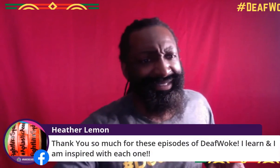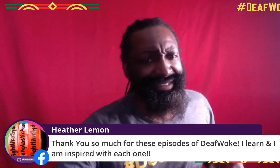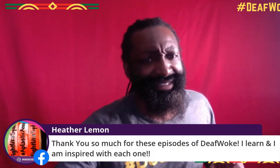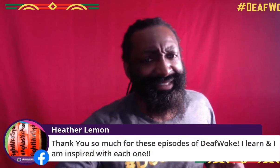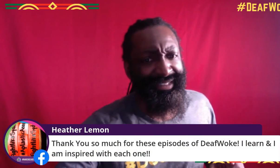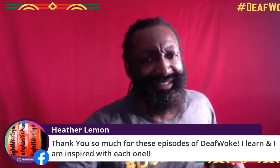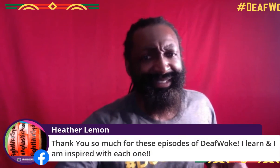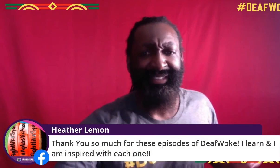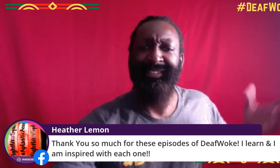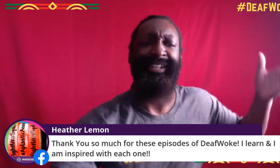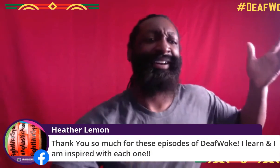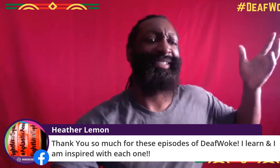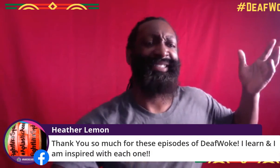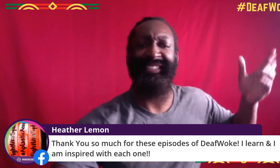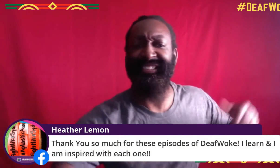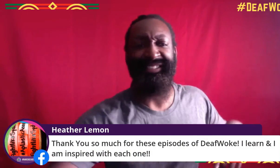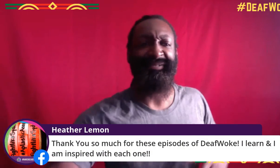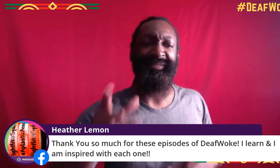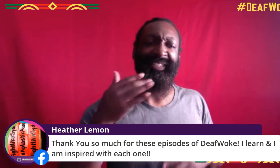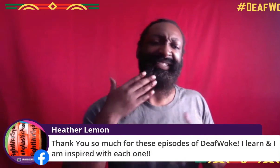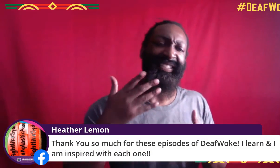Is there any other comments?